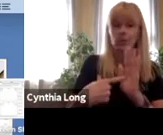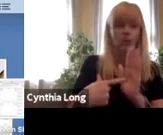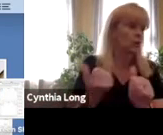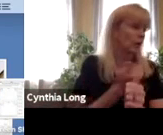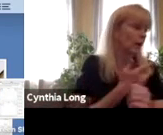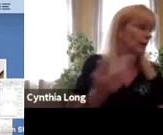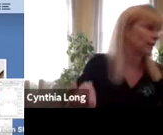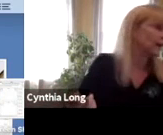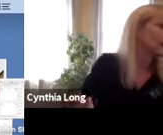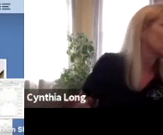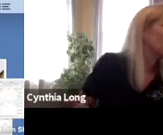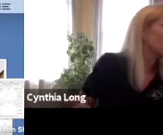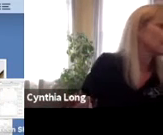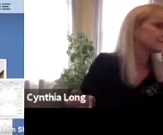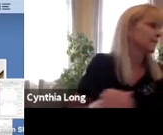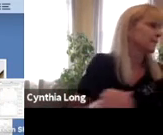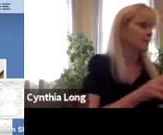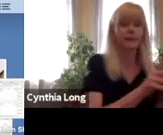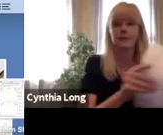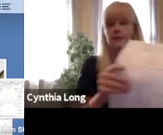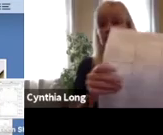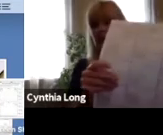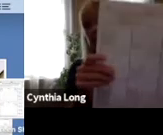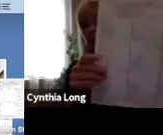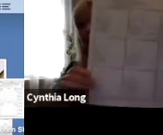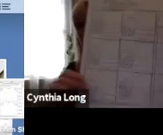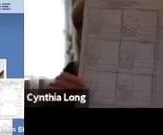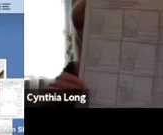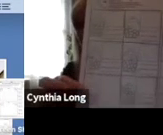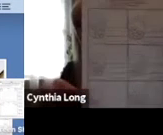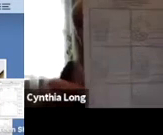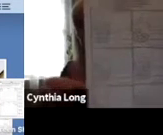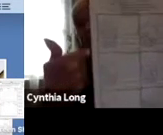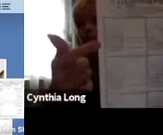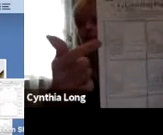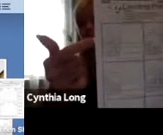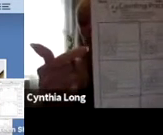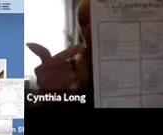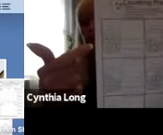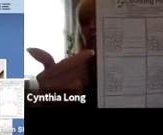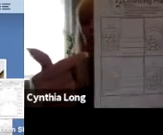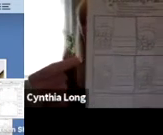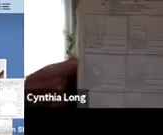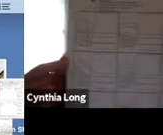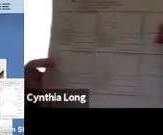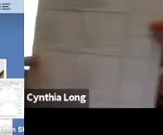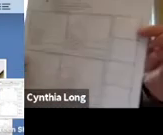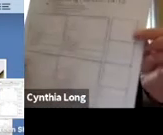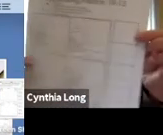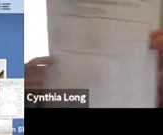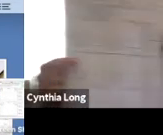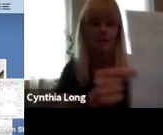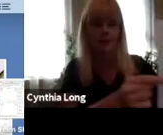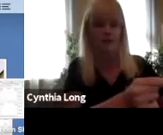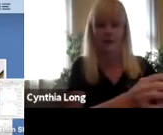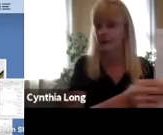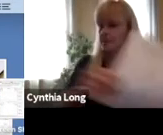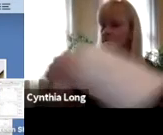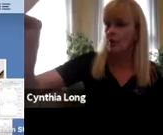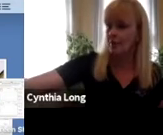it's impossible to show you everything. This goes with that set too. So it's teaching them to write as